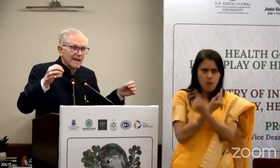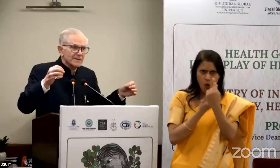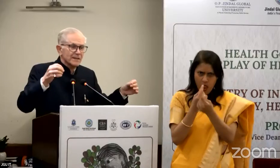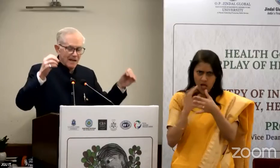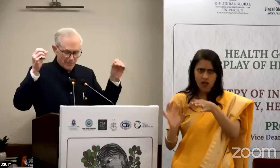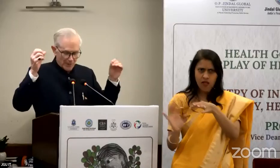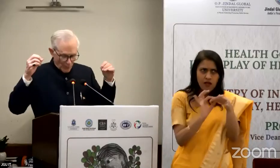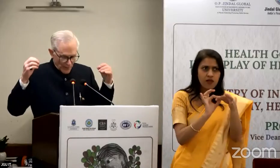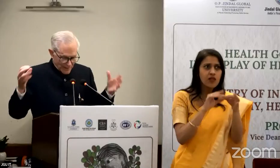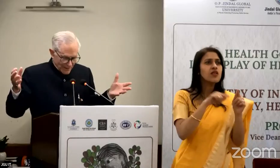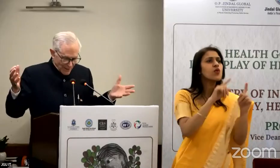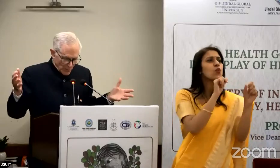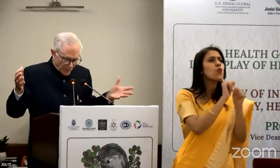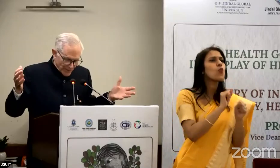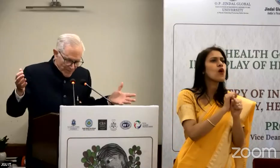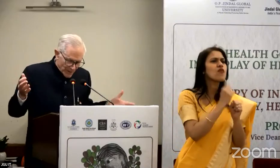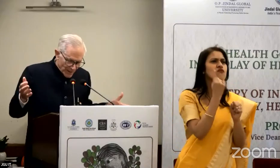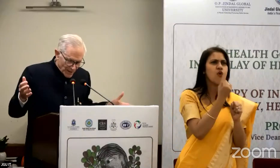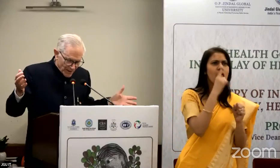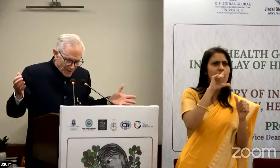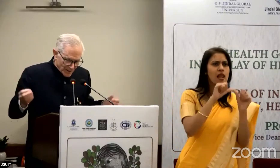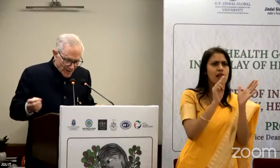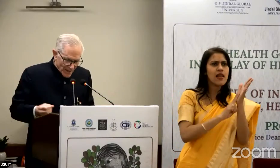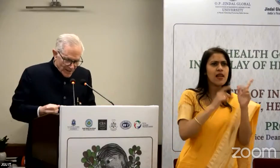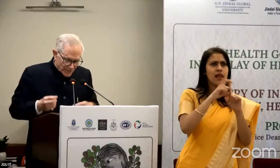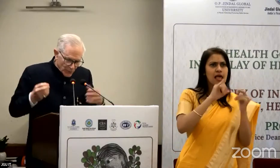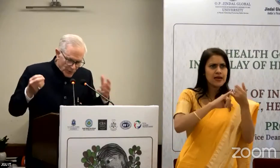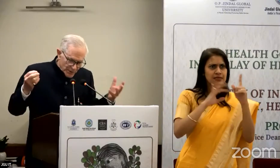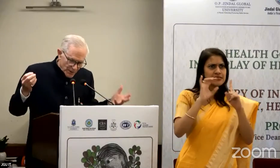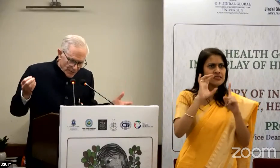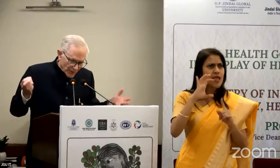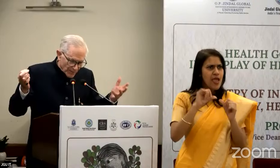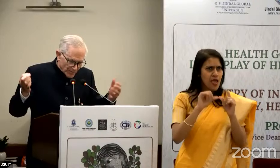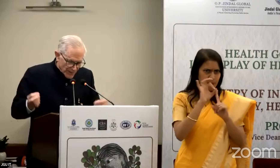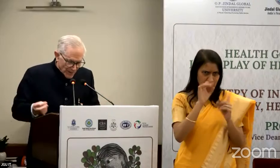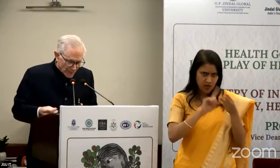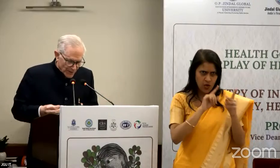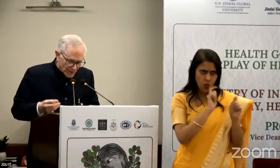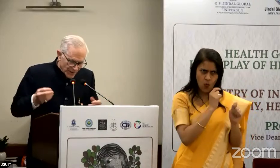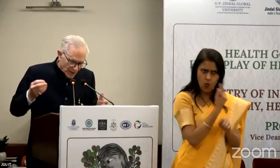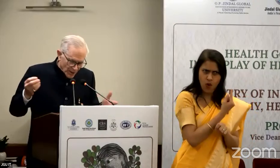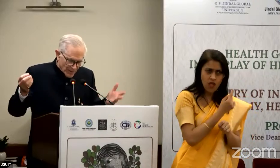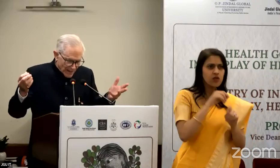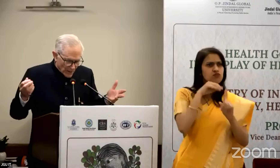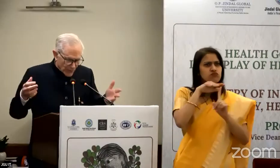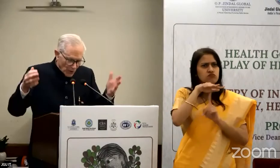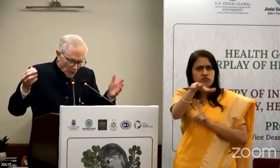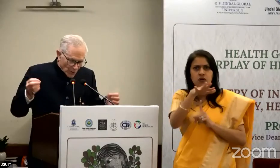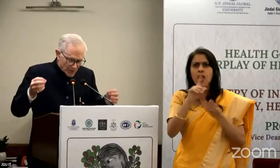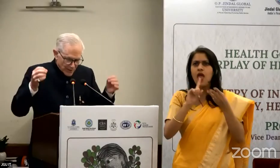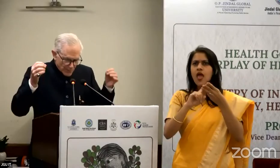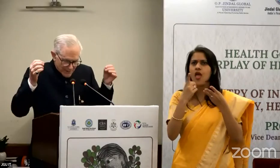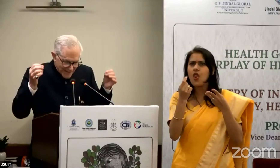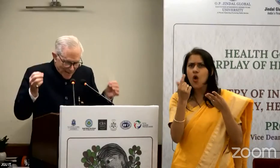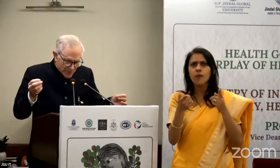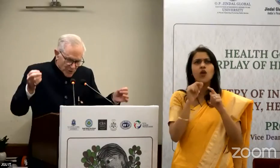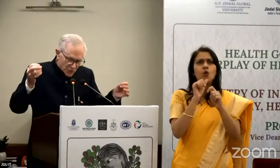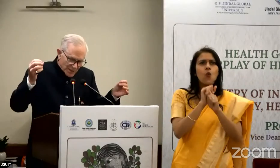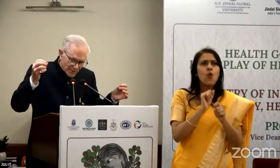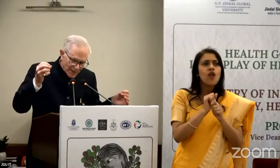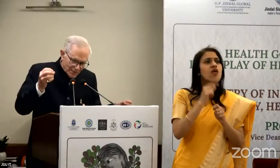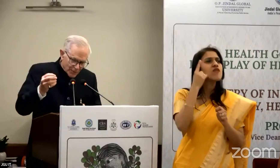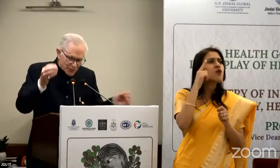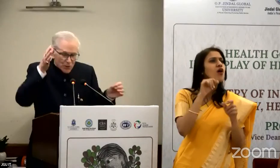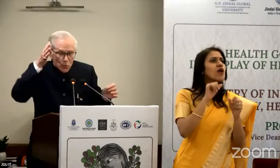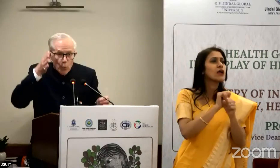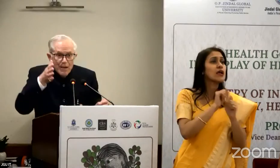political landscape. We're not dealing with influence of political economy and health. No, we're dealing with a tapestry